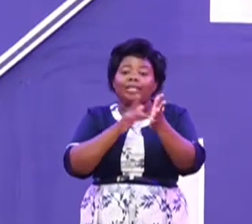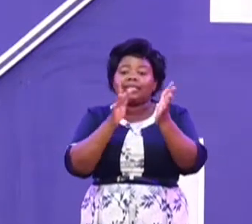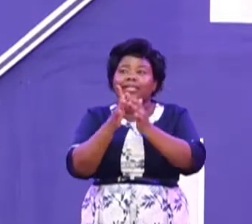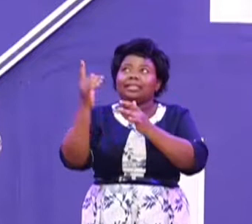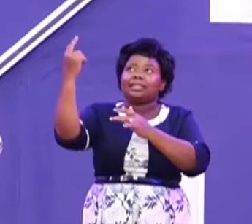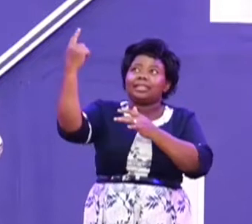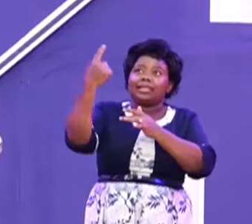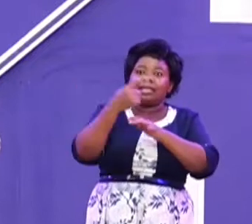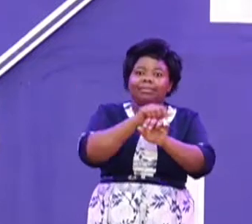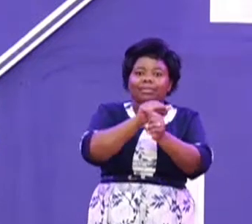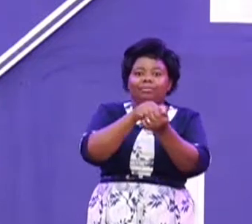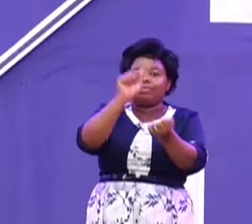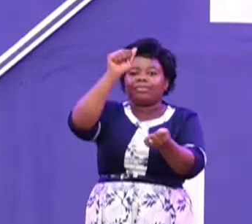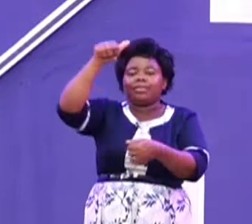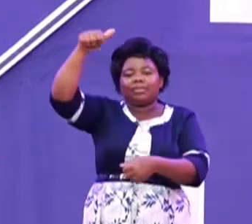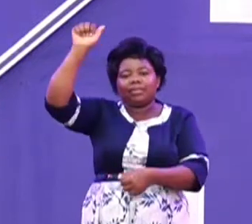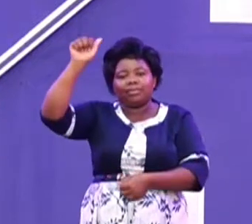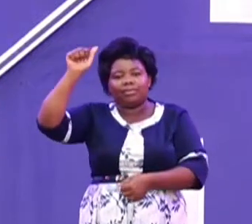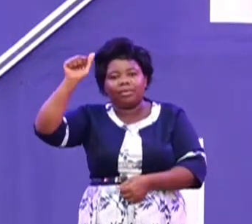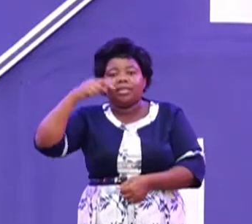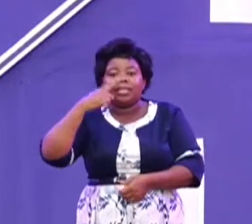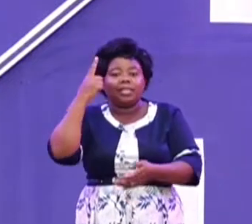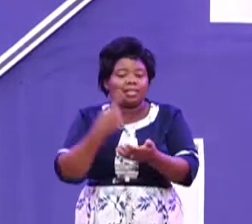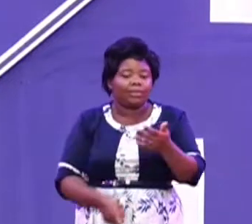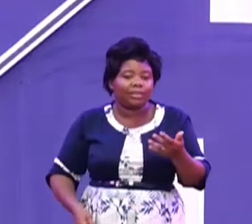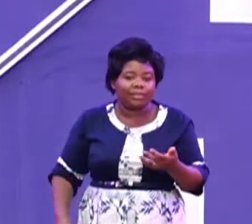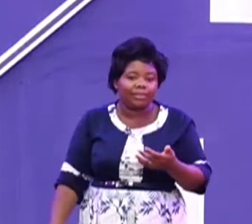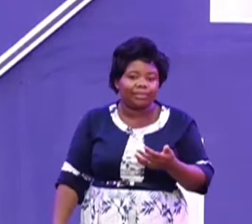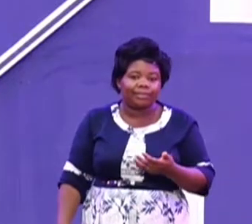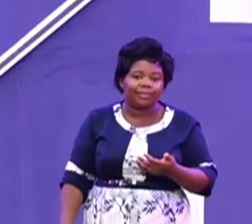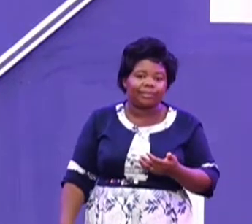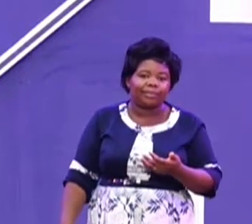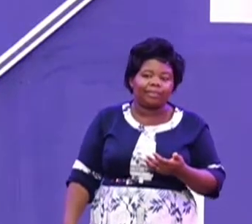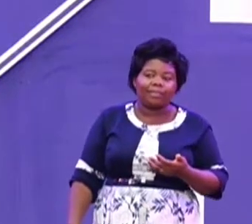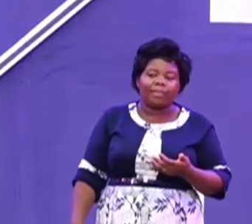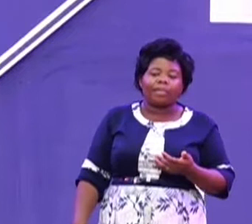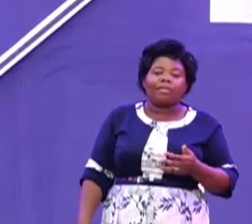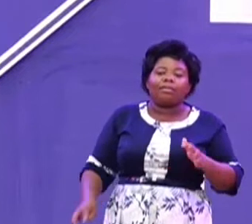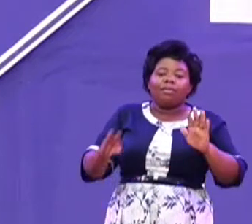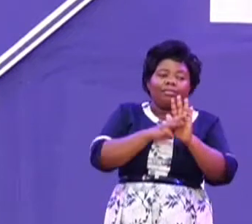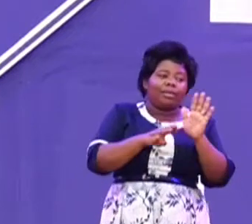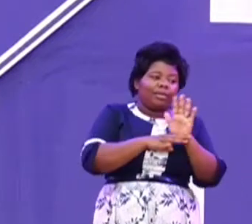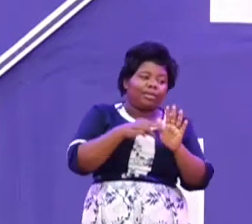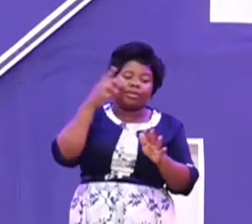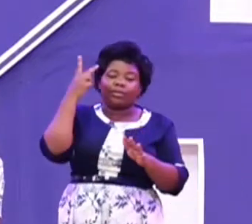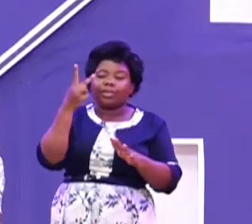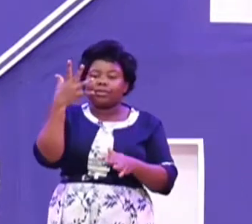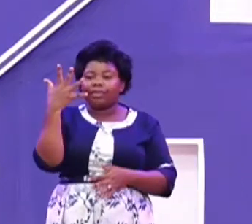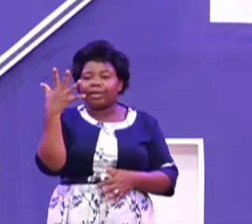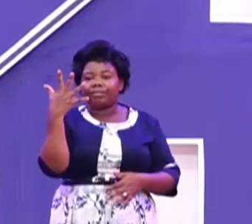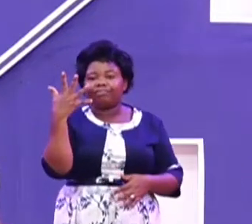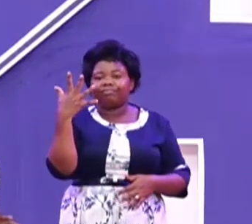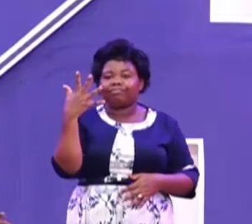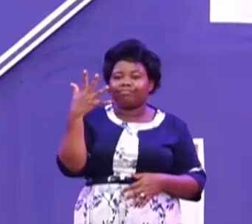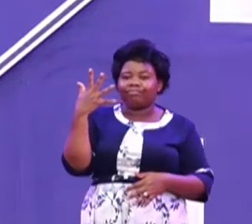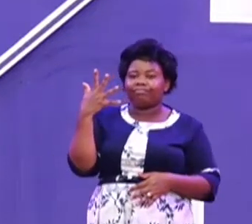Omwana w'omuntu omusajjangaze. Do you know what he says? Omanyi ky'agamba. Let's go to Matthew 25. Tugende mu Matayo 25.